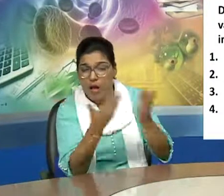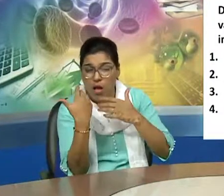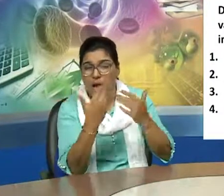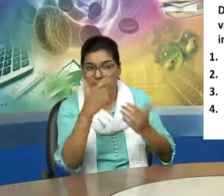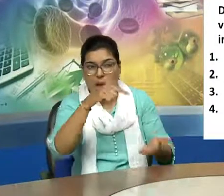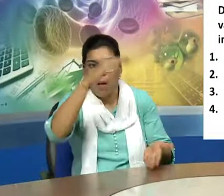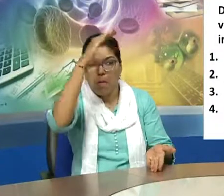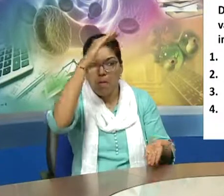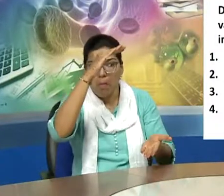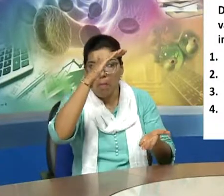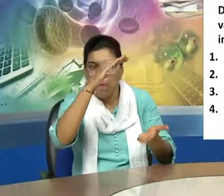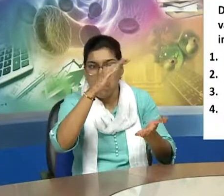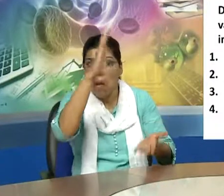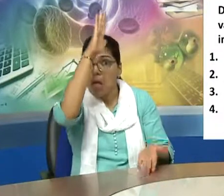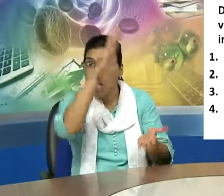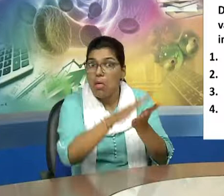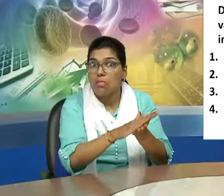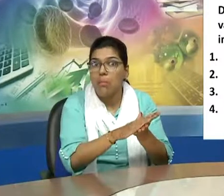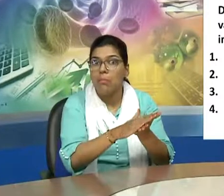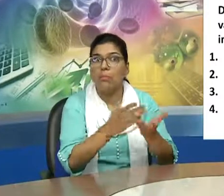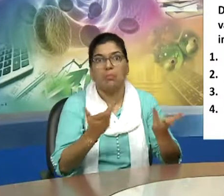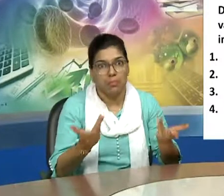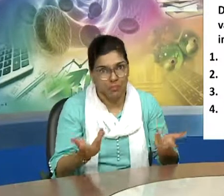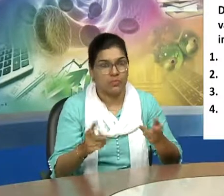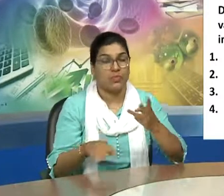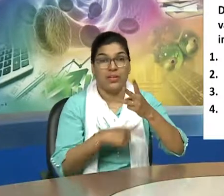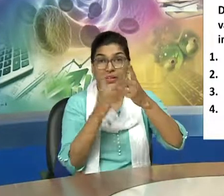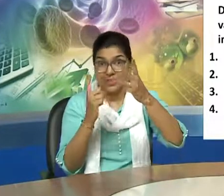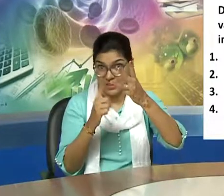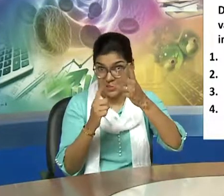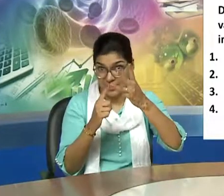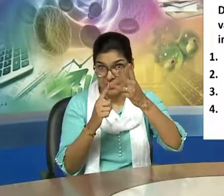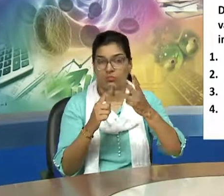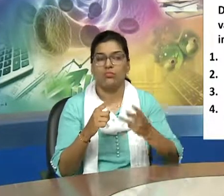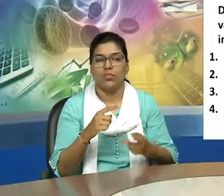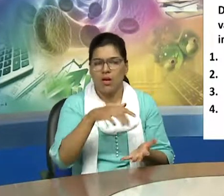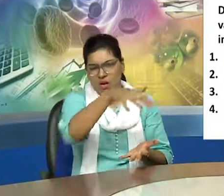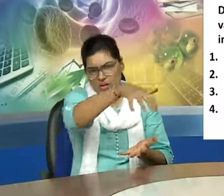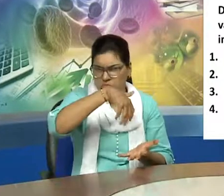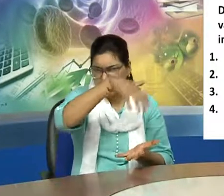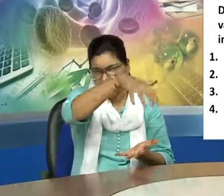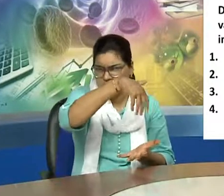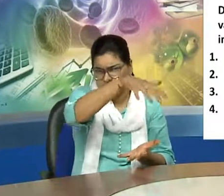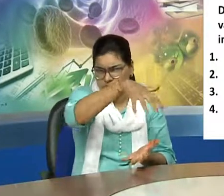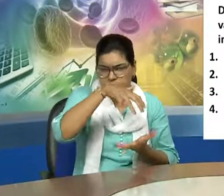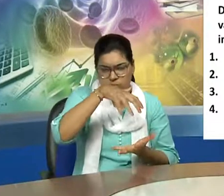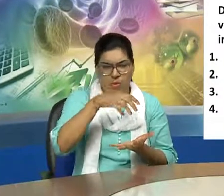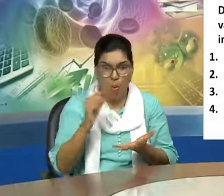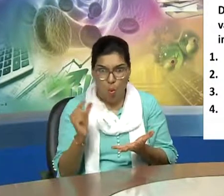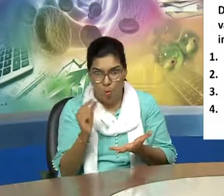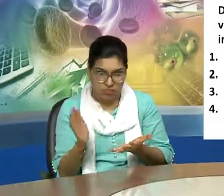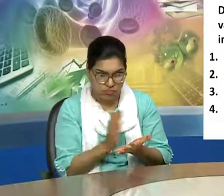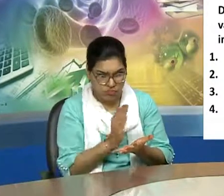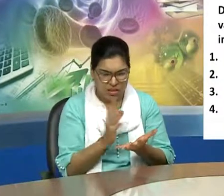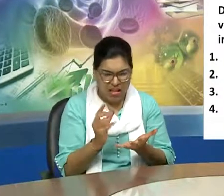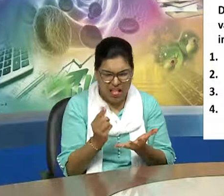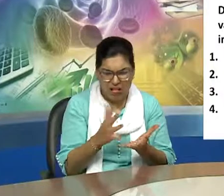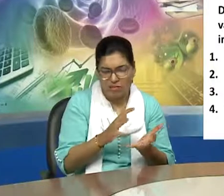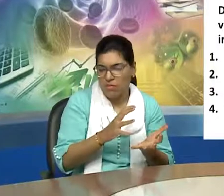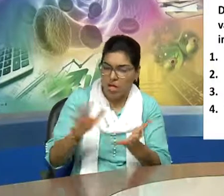is there is depletion of minerals. The third result is